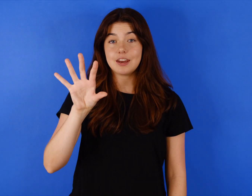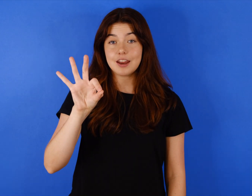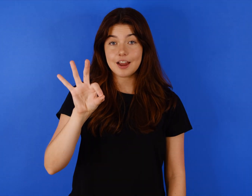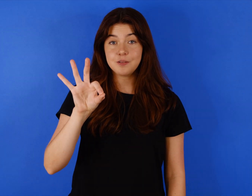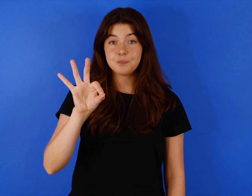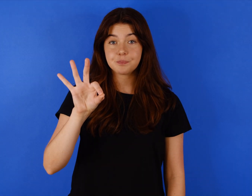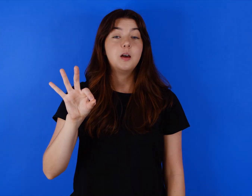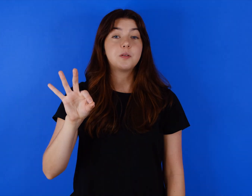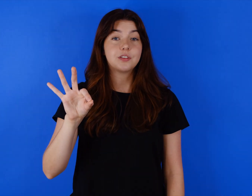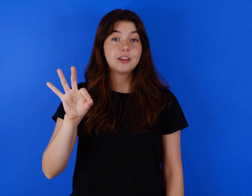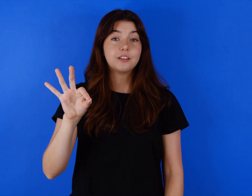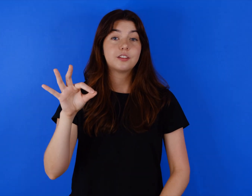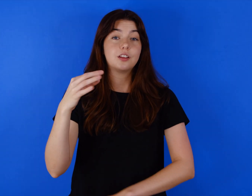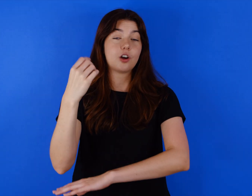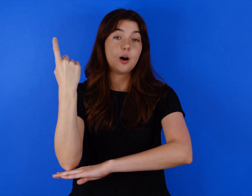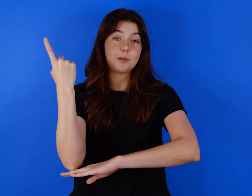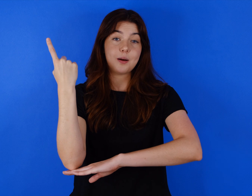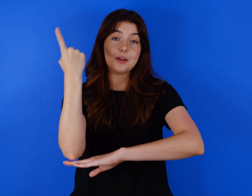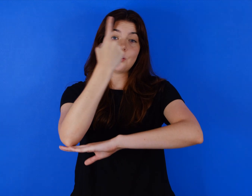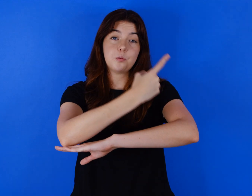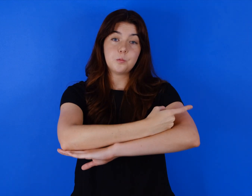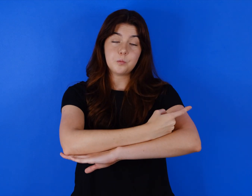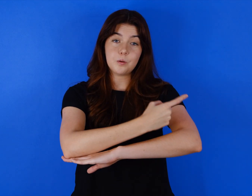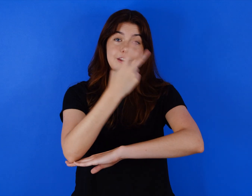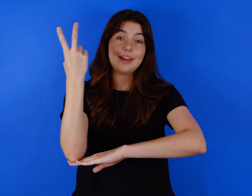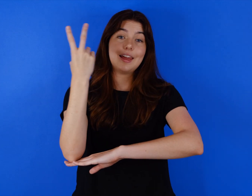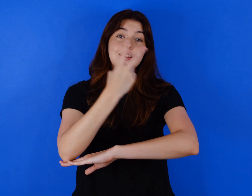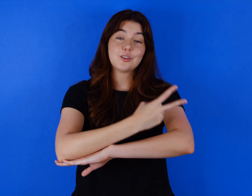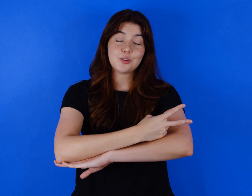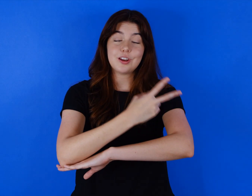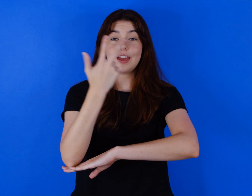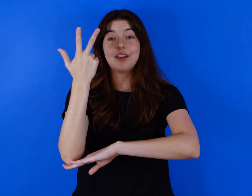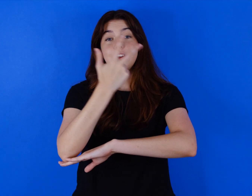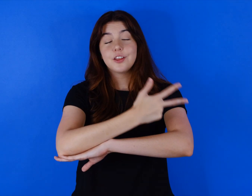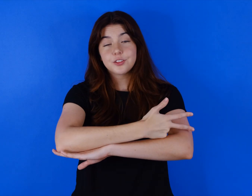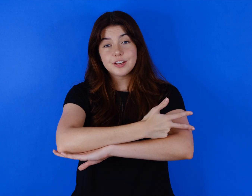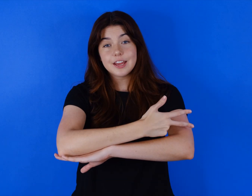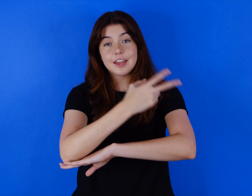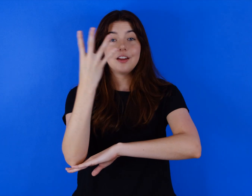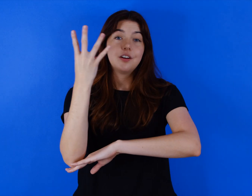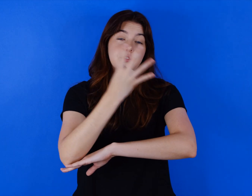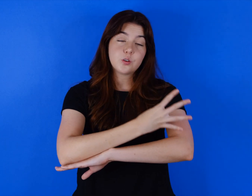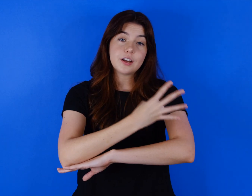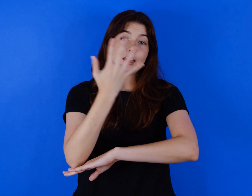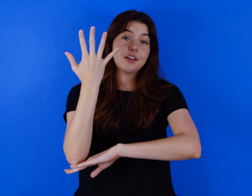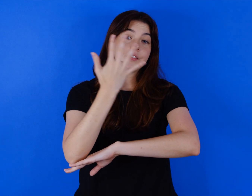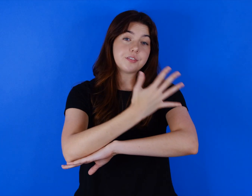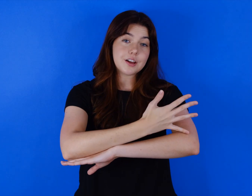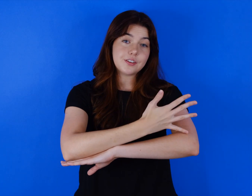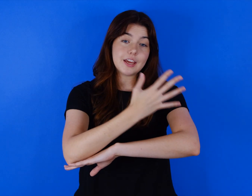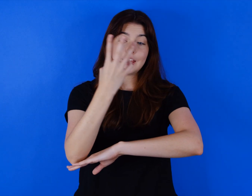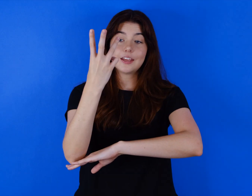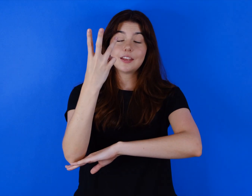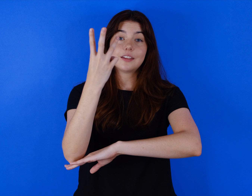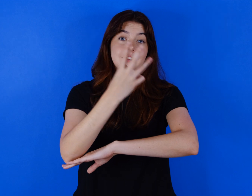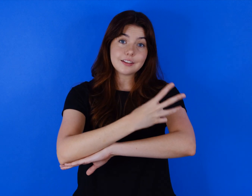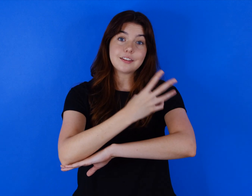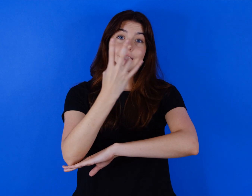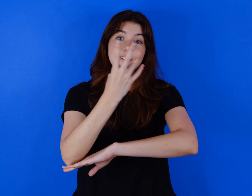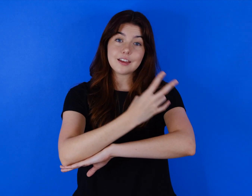9. But for this, it's all palm in. 1 day, 2 day, 3 day, 4 day, 5 day, 6 days, 7